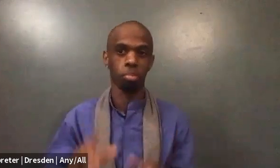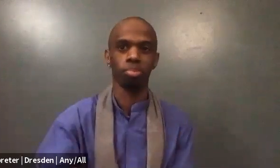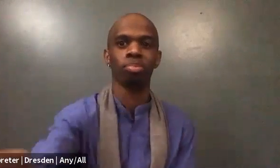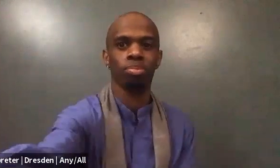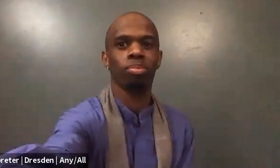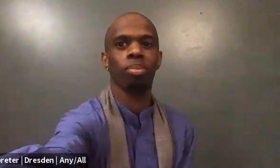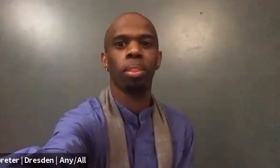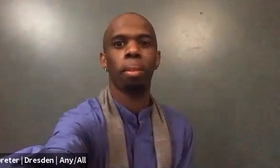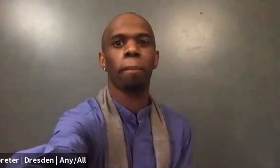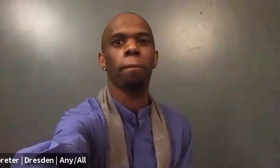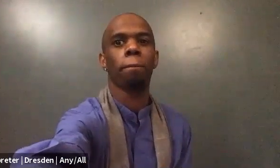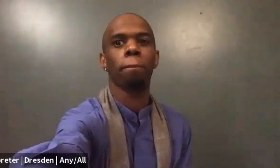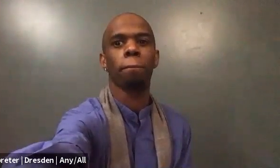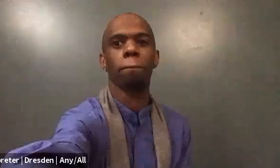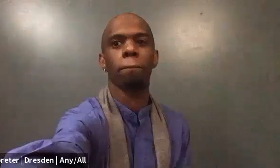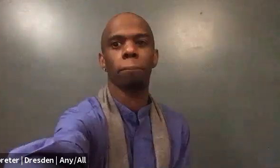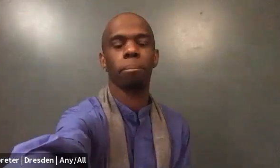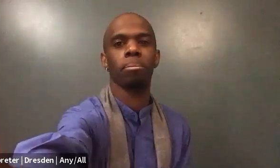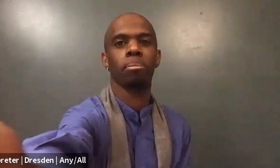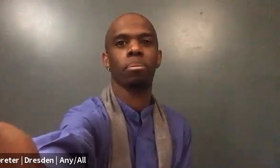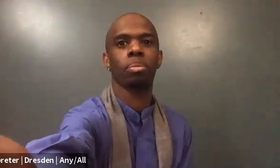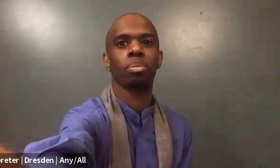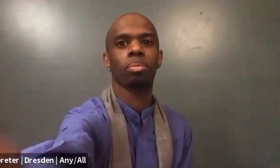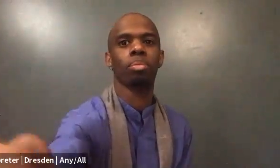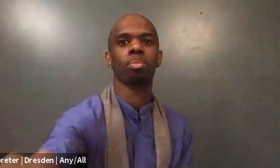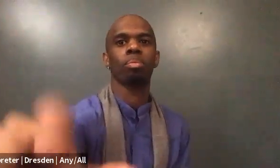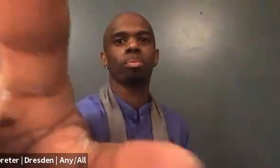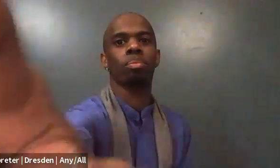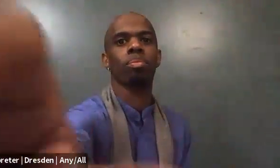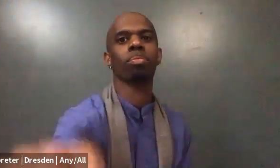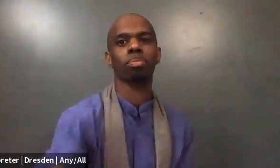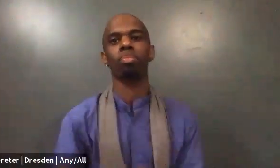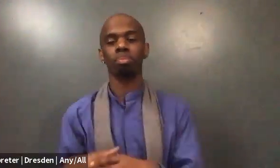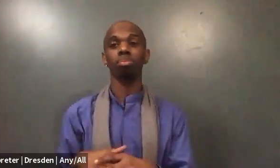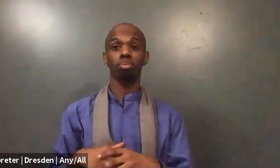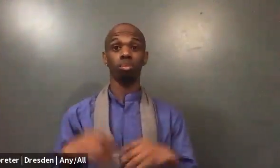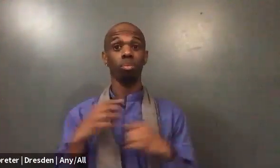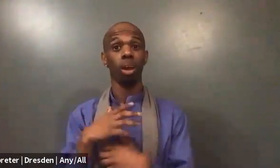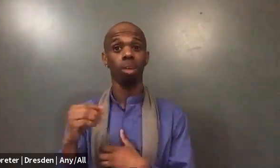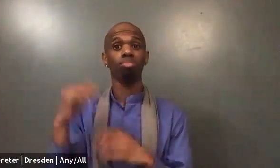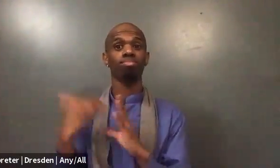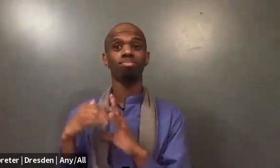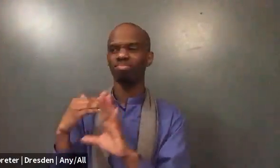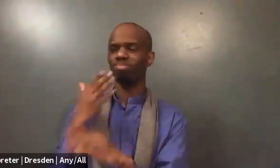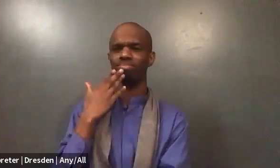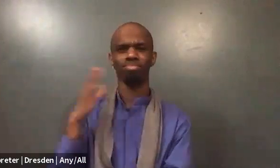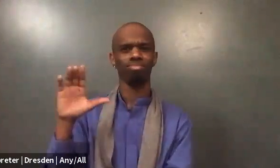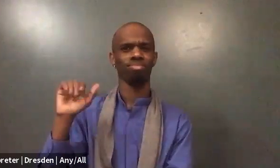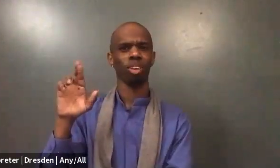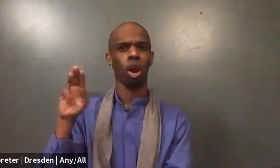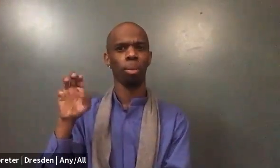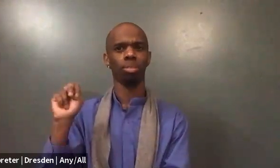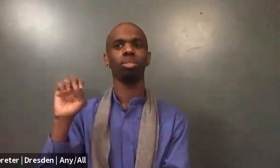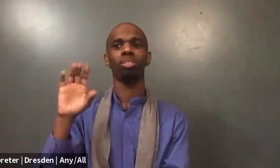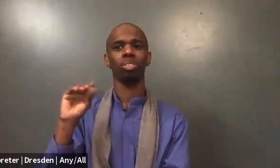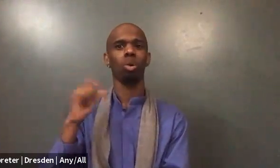That's an awesome segue too. Thank you, Carmen. That's, you know, we talked about a lot today and we are wrapping up here. So I want to give